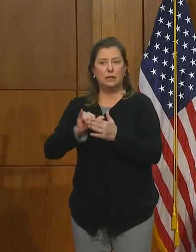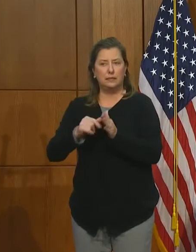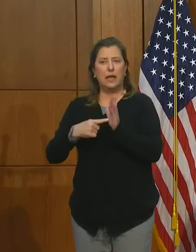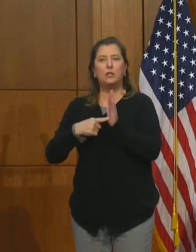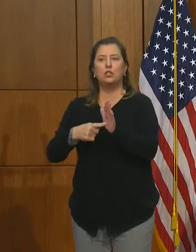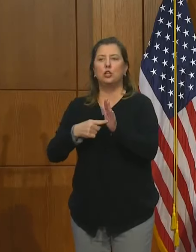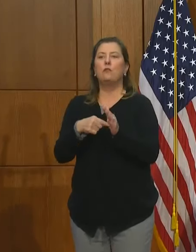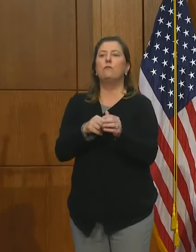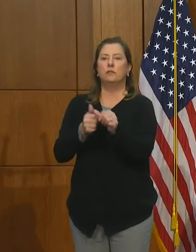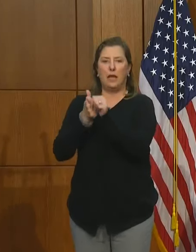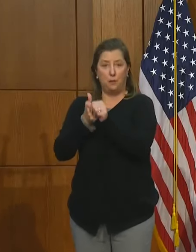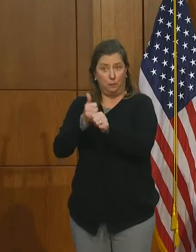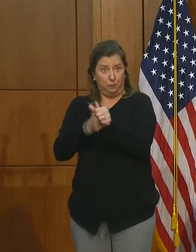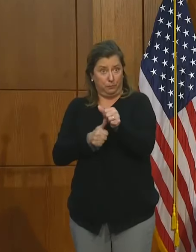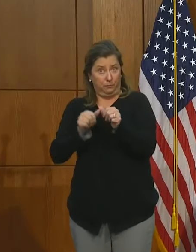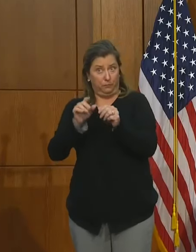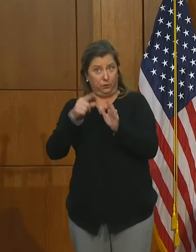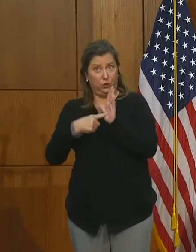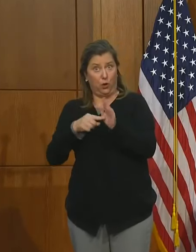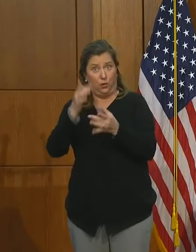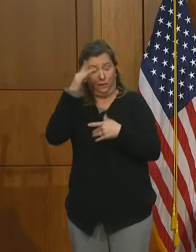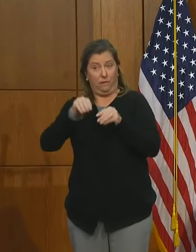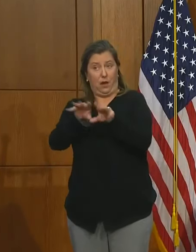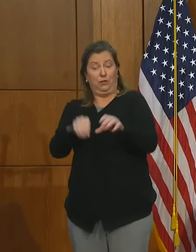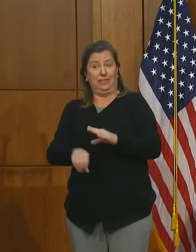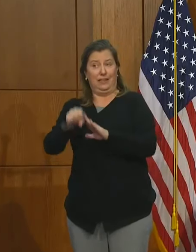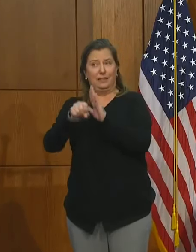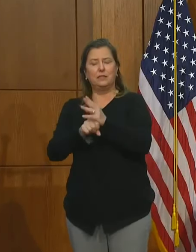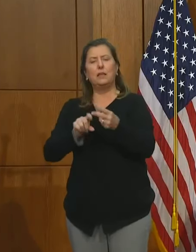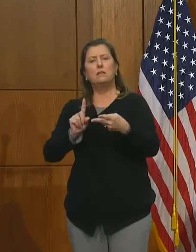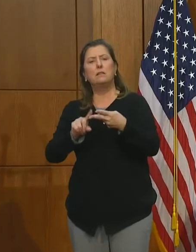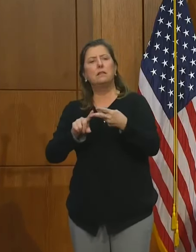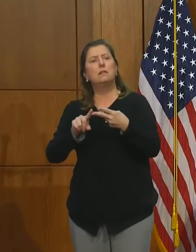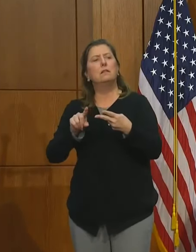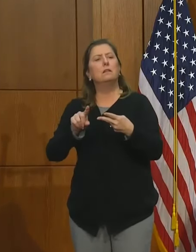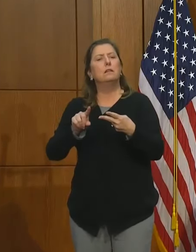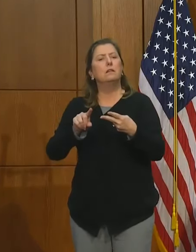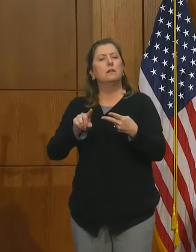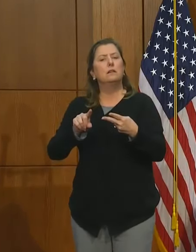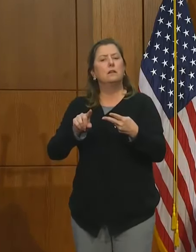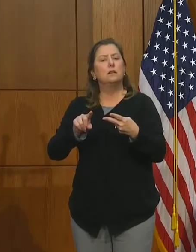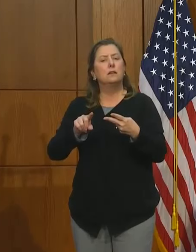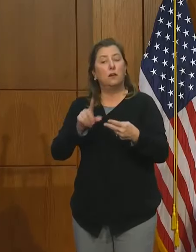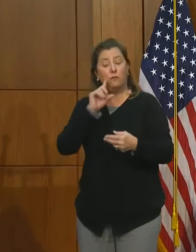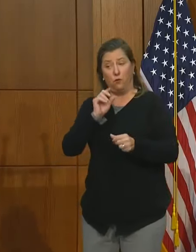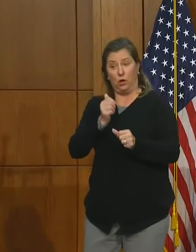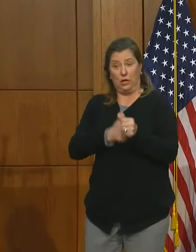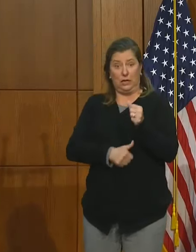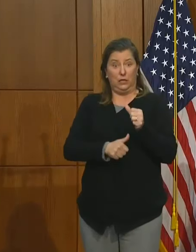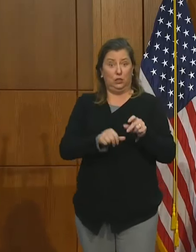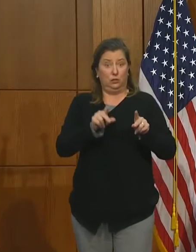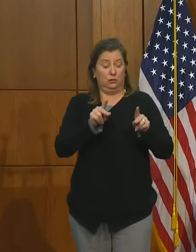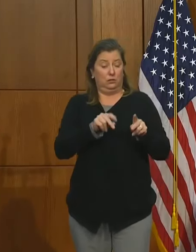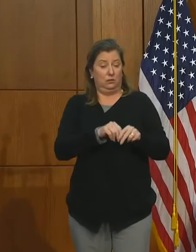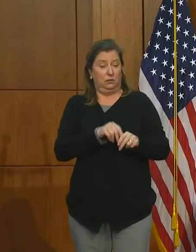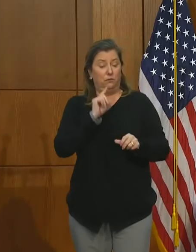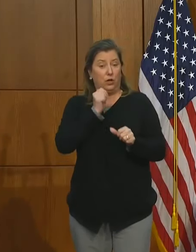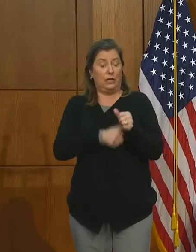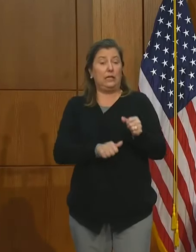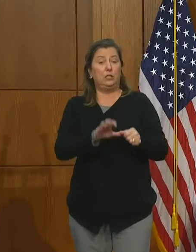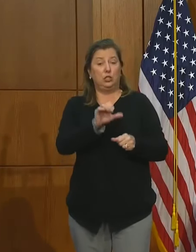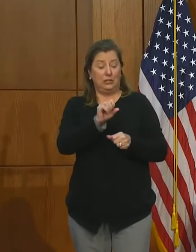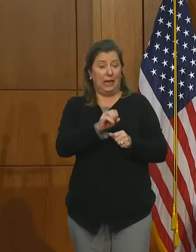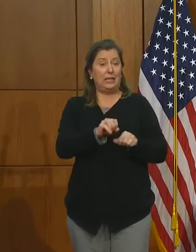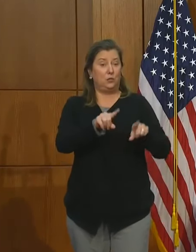in the state? And also, how many people do the state's models project are positive for every one case that we